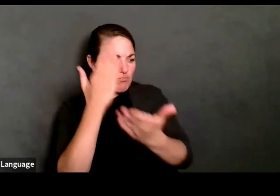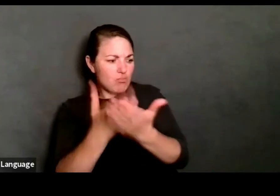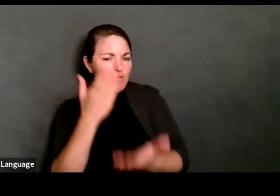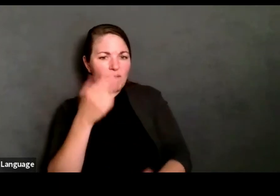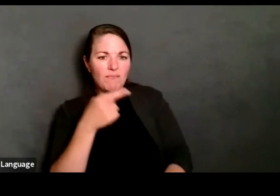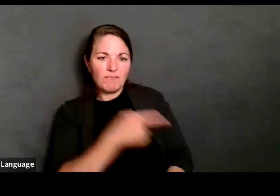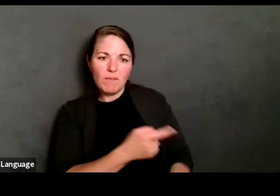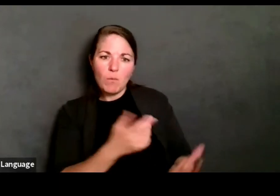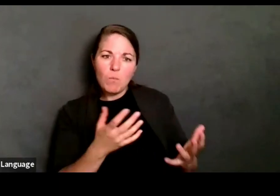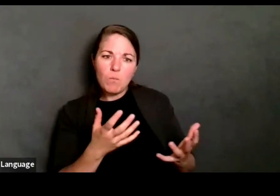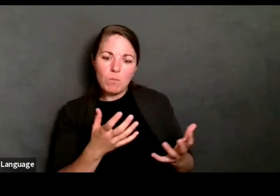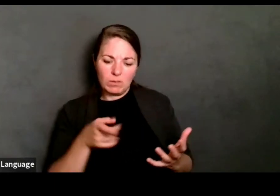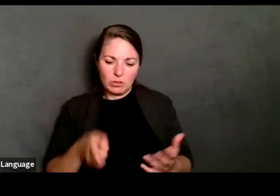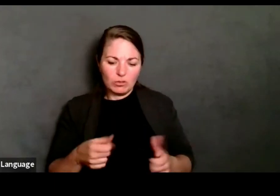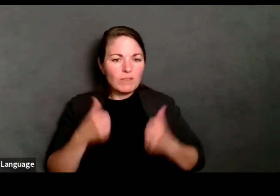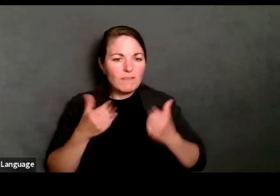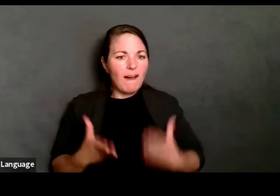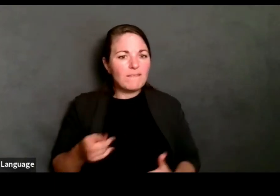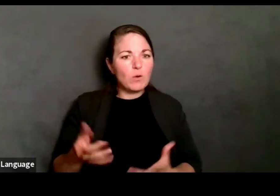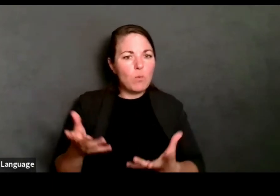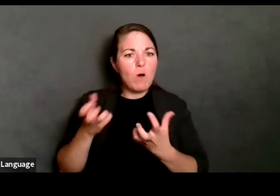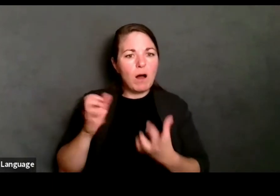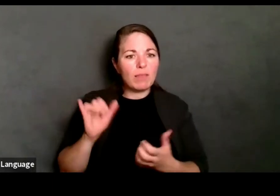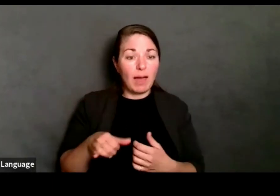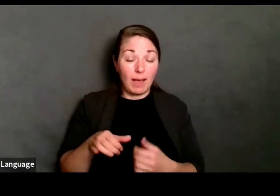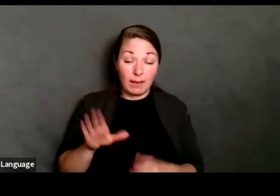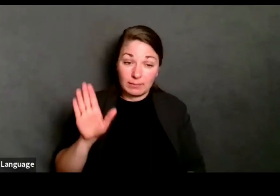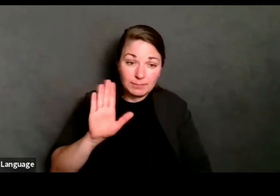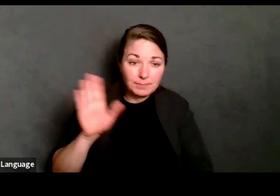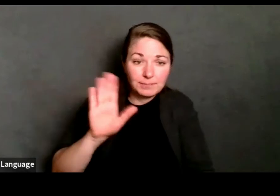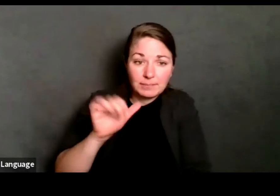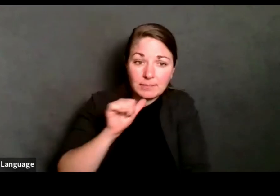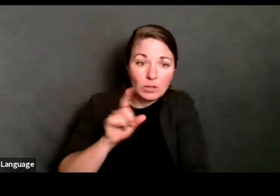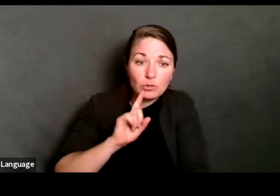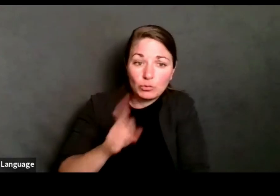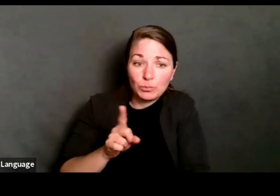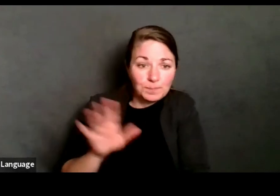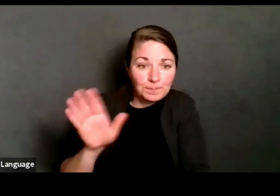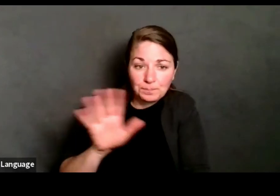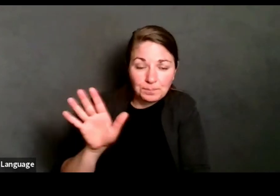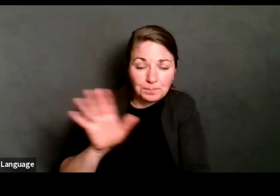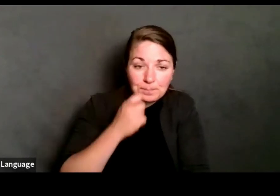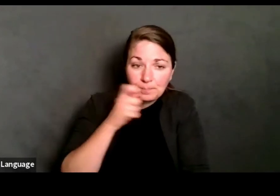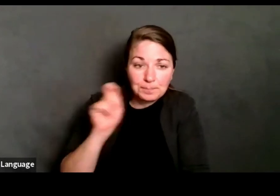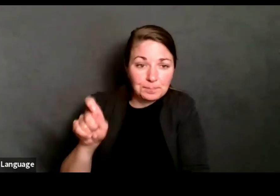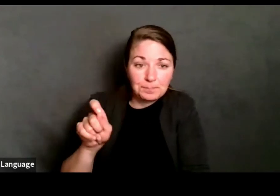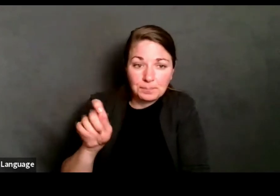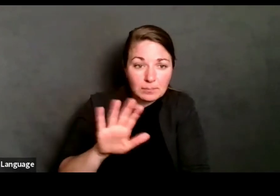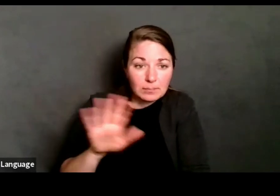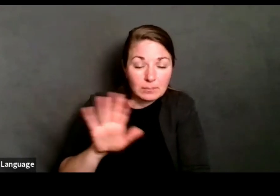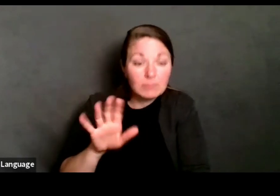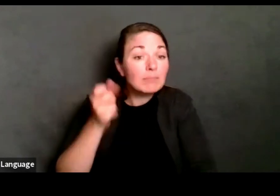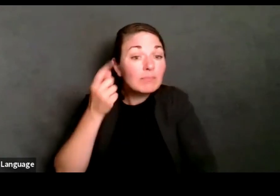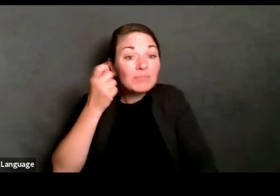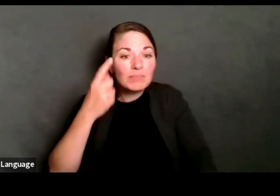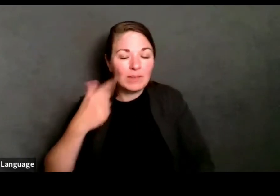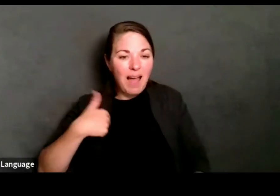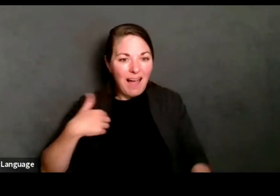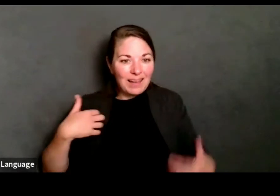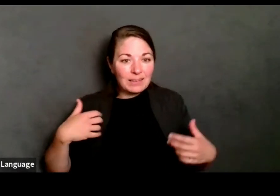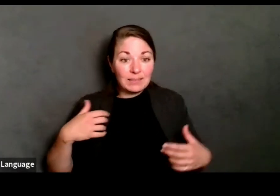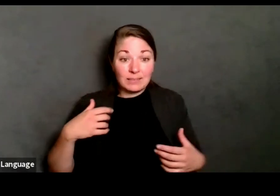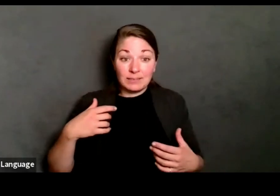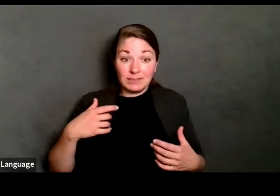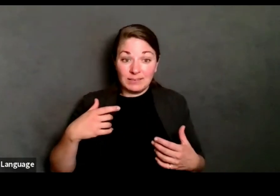And that could not be farther from the truth. Just as I don't want to laugh when I'm tickled, a person's desire